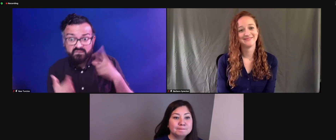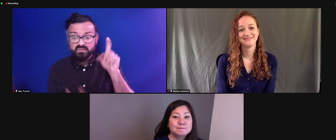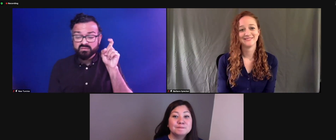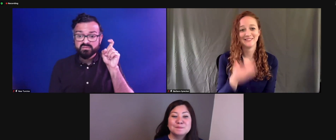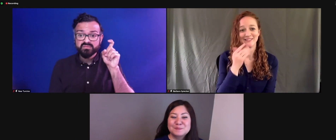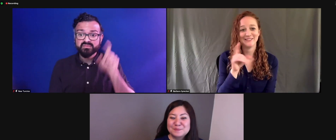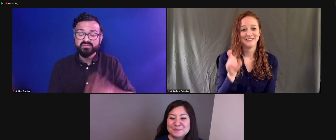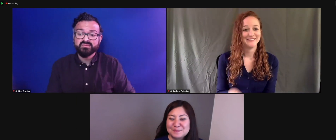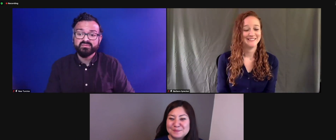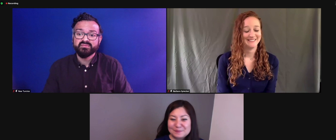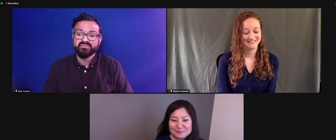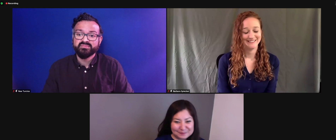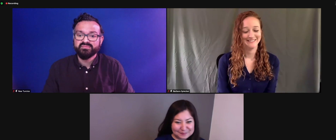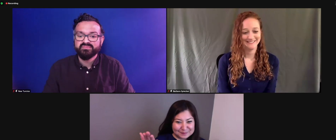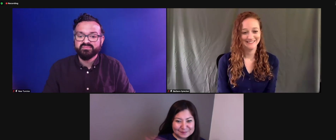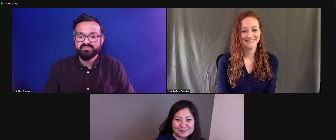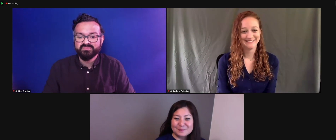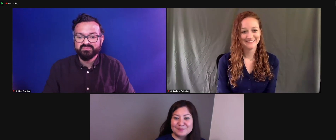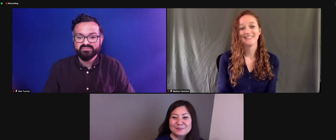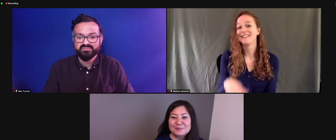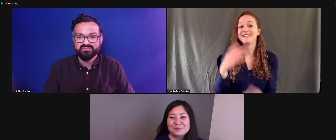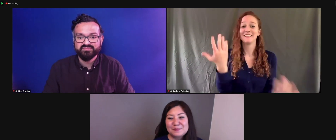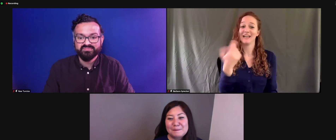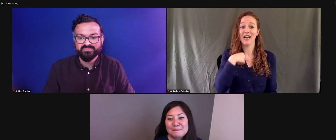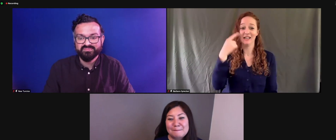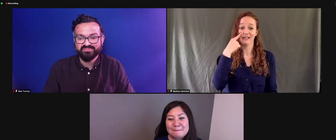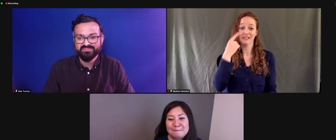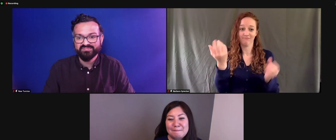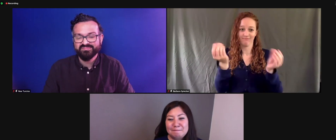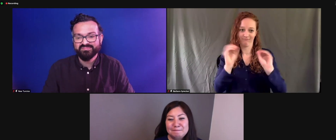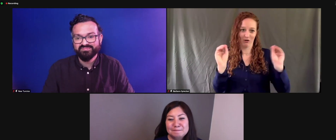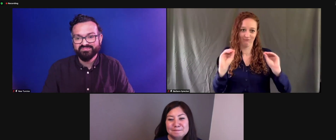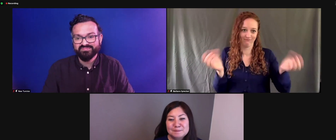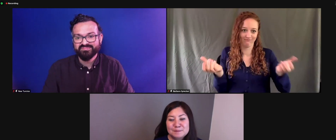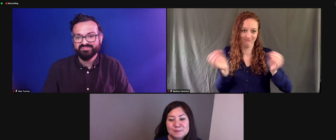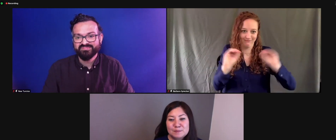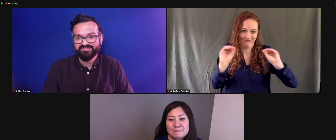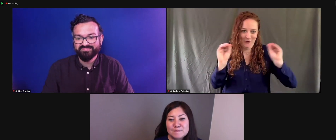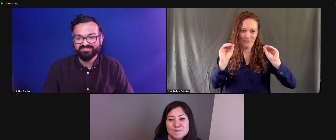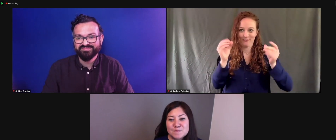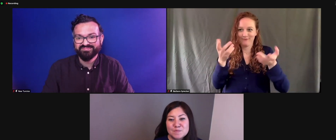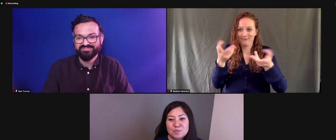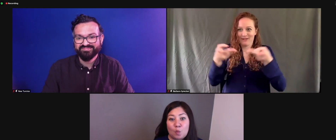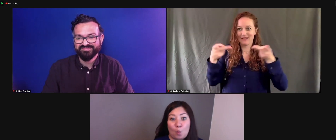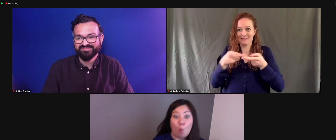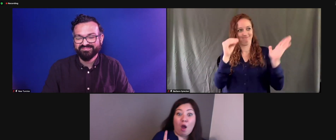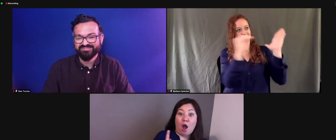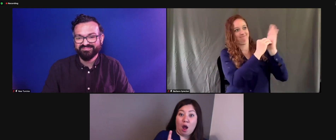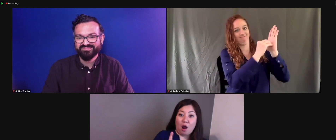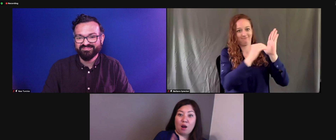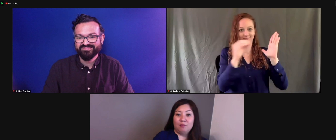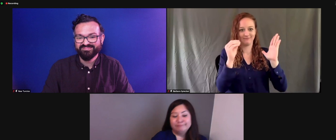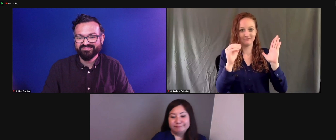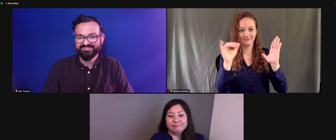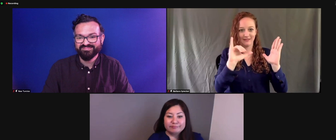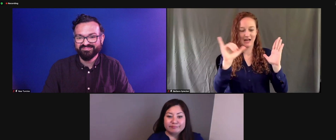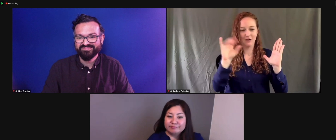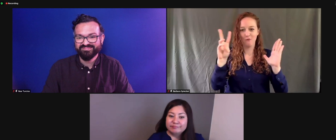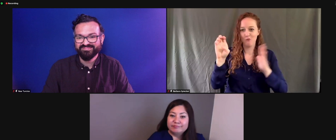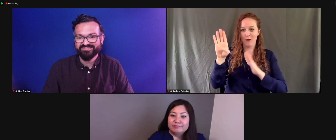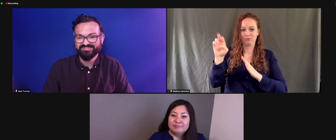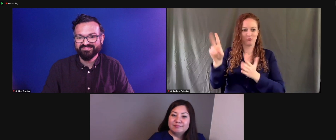Right. So, back to what we had said, vocabulary, knowledge. The interpreters have the knowledge.